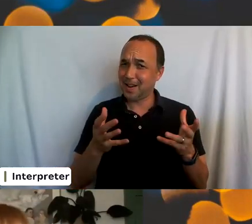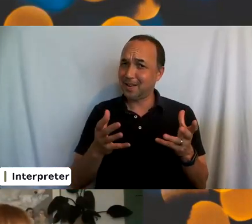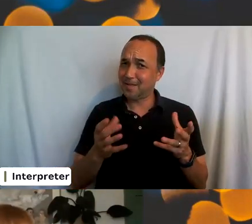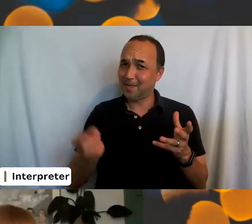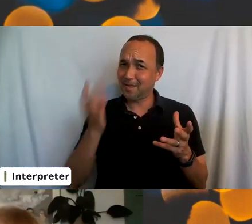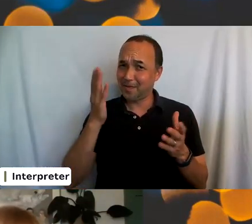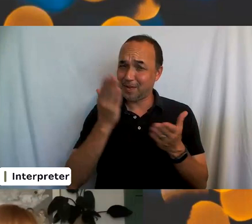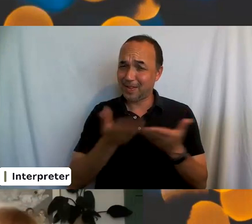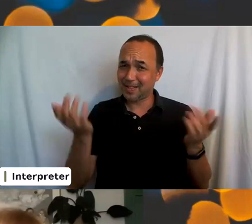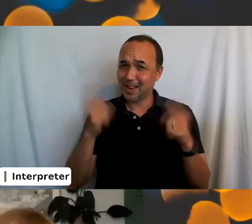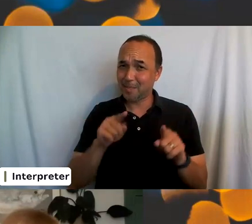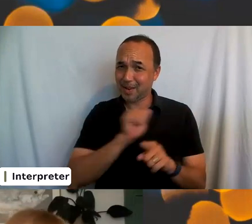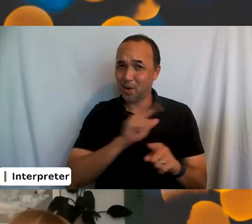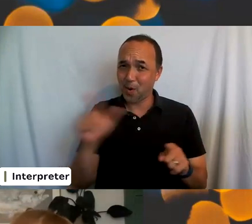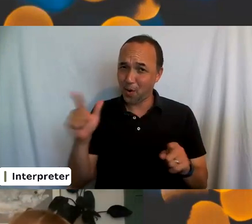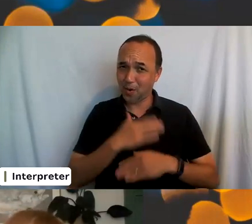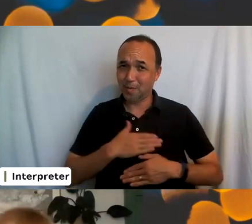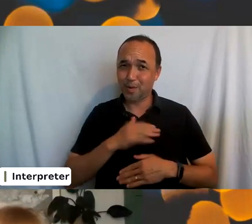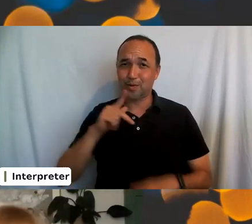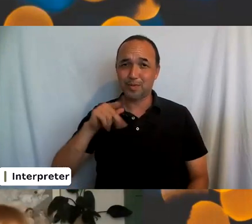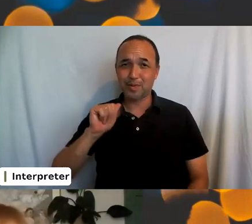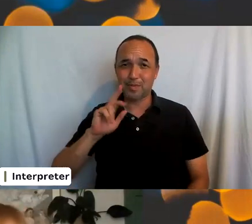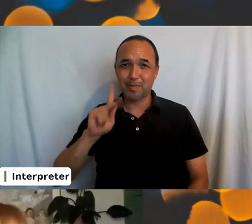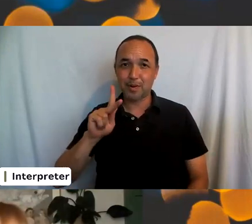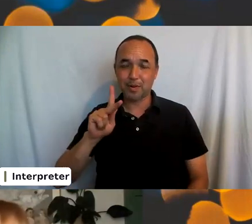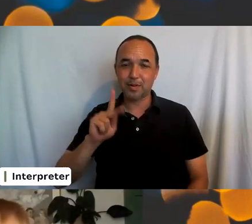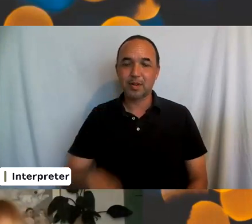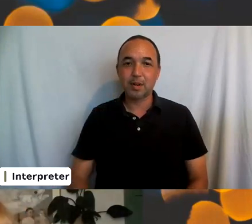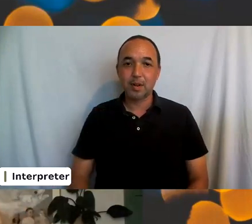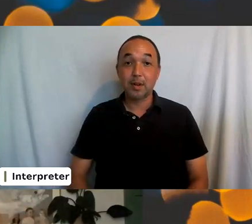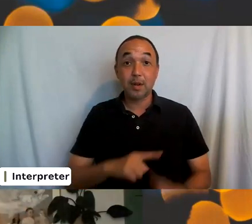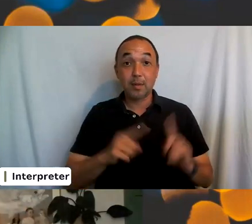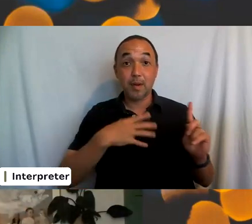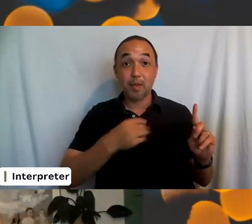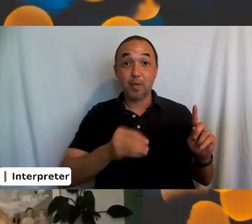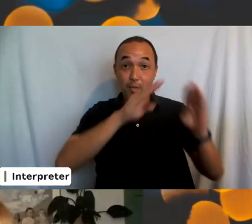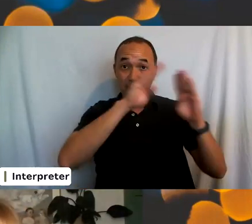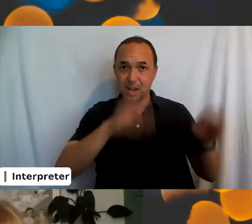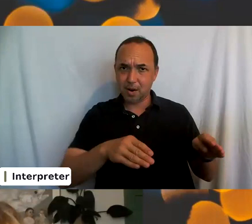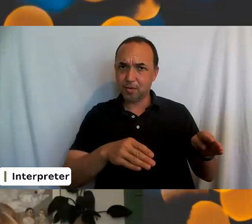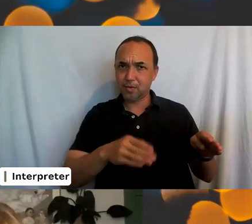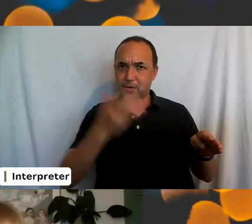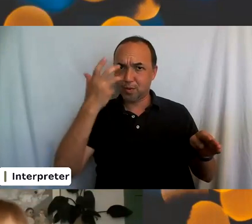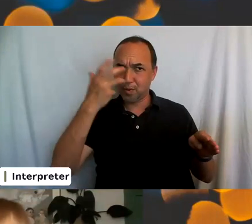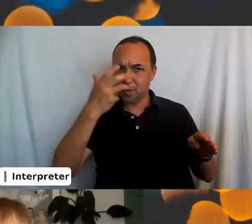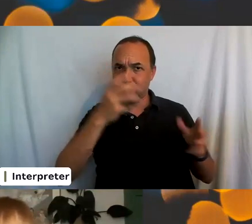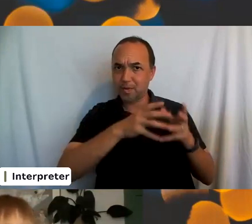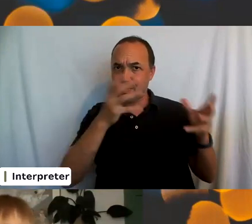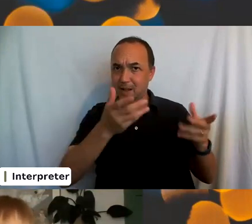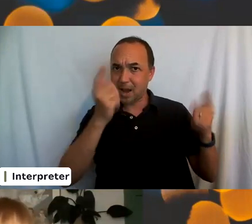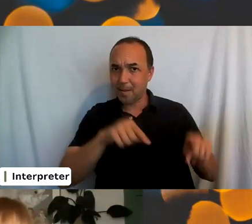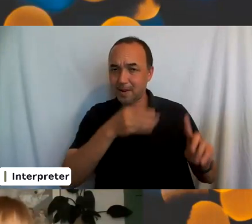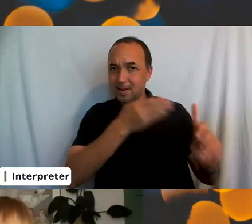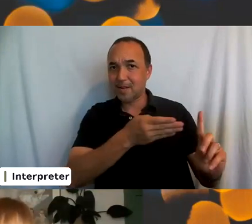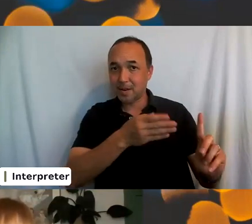of these theme parks for sure. Mm-hmm. But the White House stuff, actually, that in terms of hallowed halls, there's a lot going on there, and